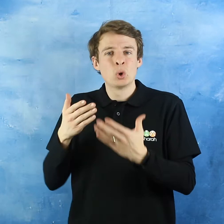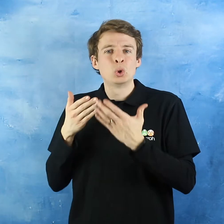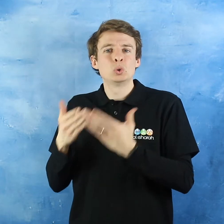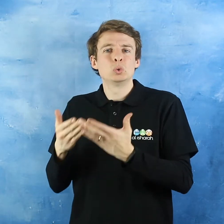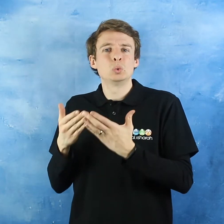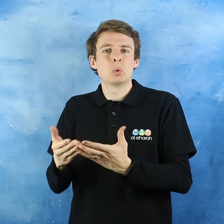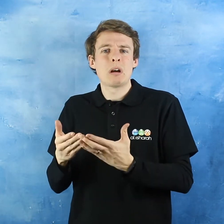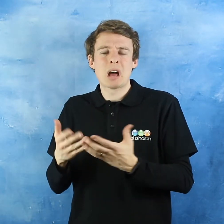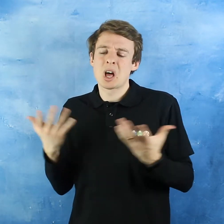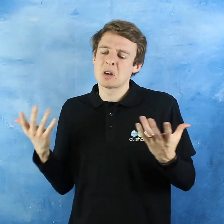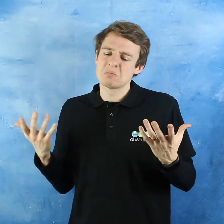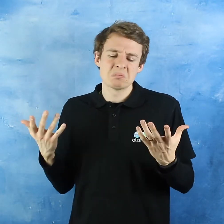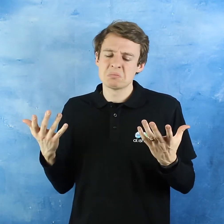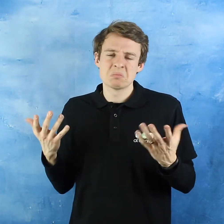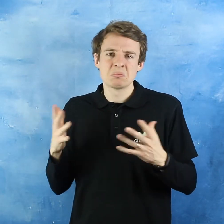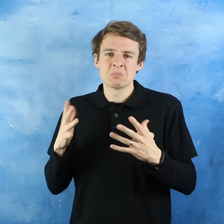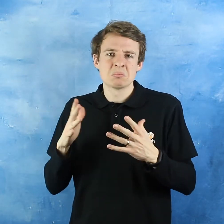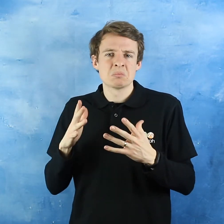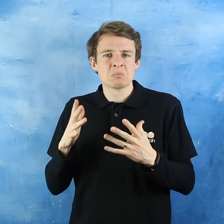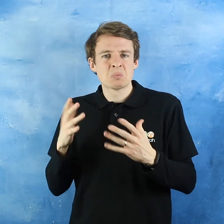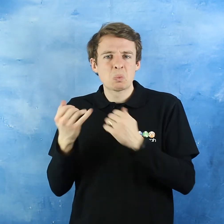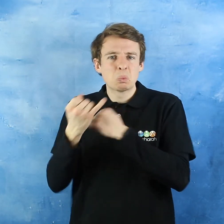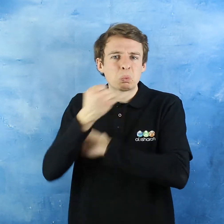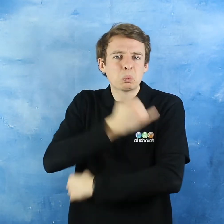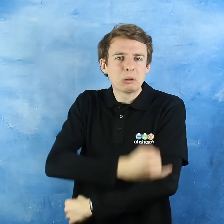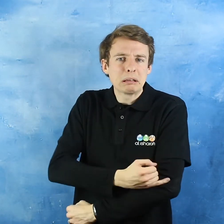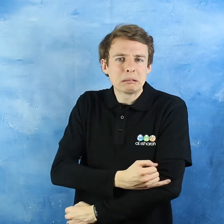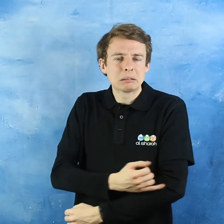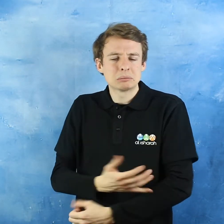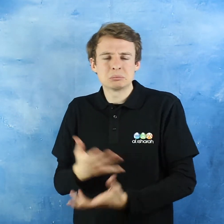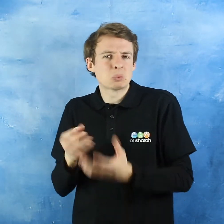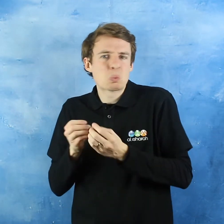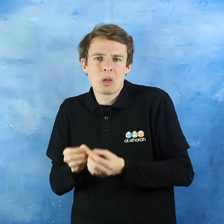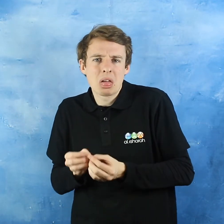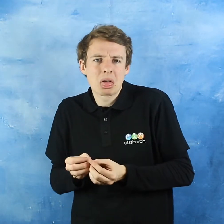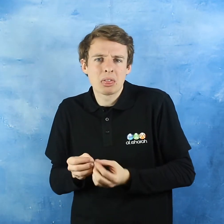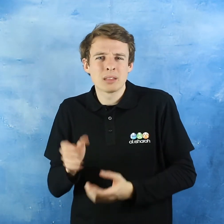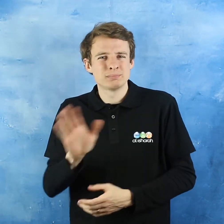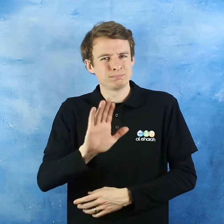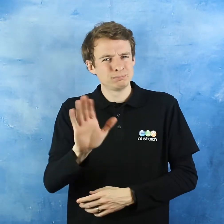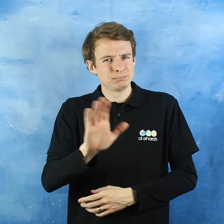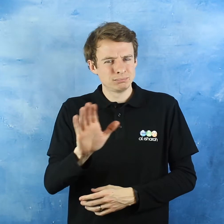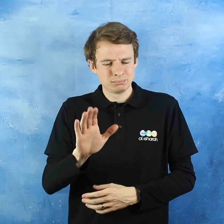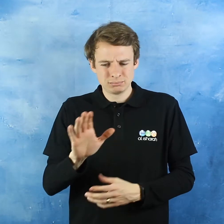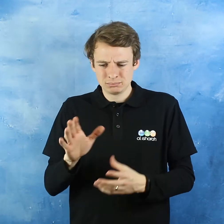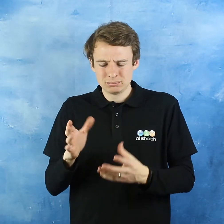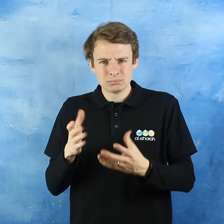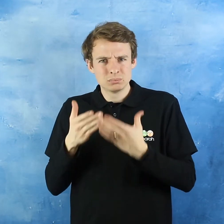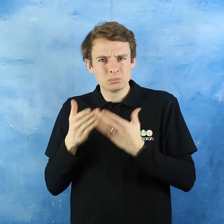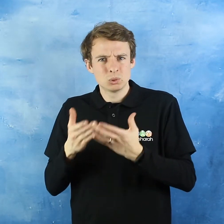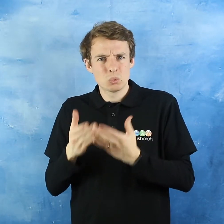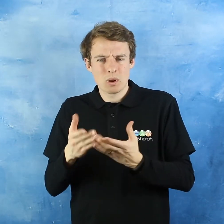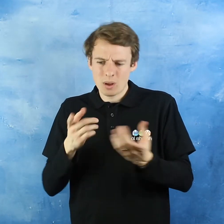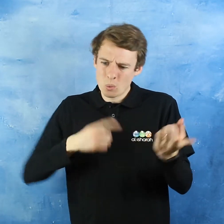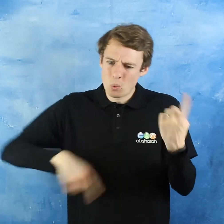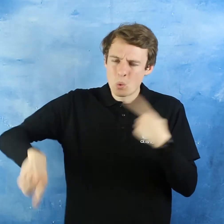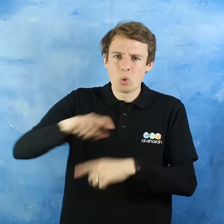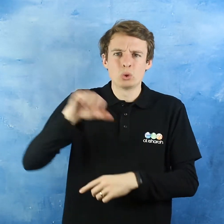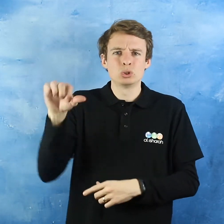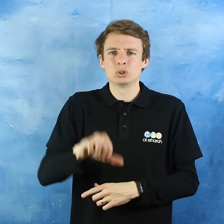believer. Allah subhanahu wa ta'ala is waiting for our dua. This is a duty we do, and it is very powerful.